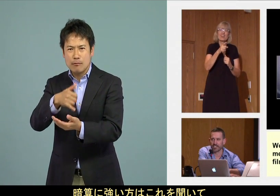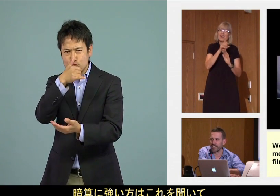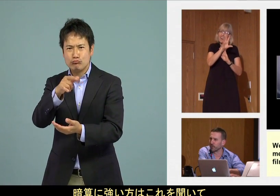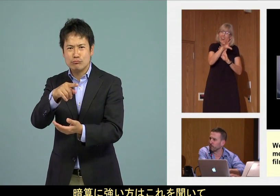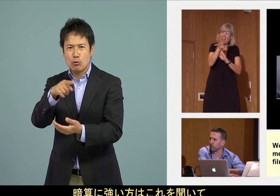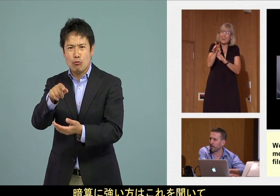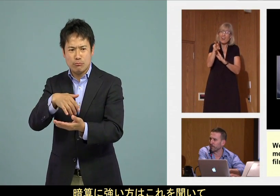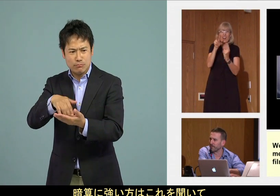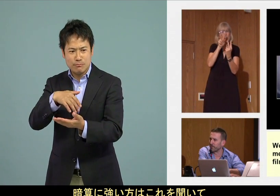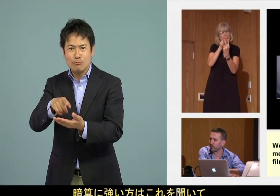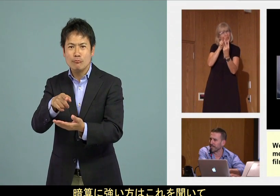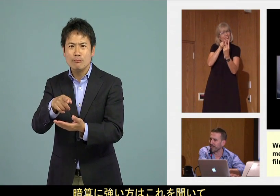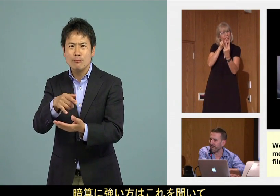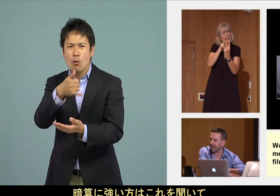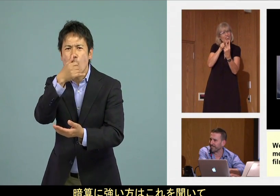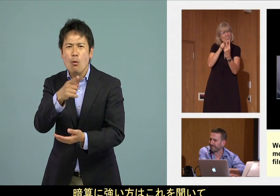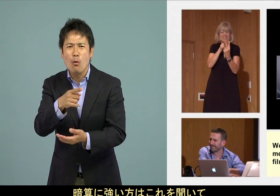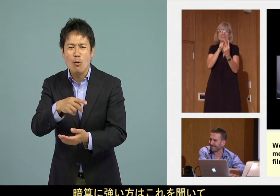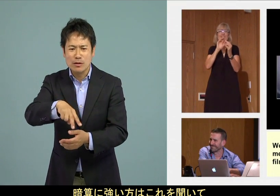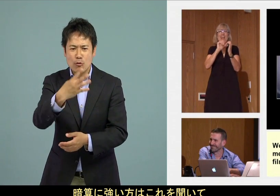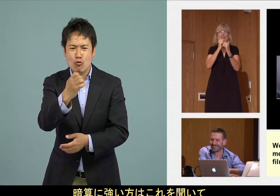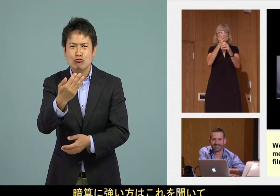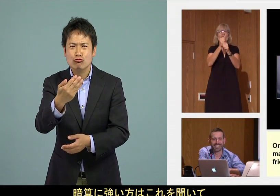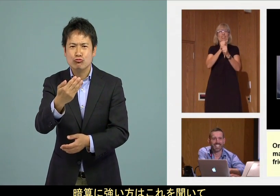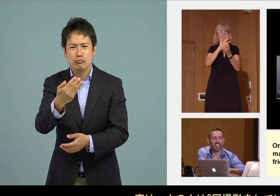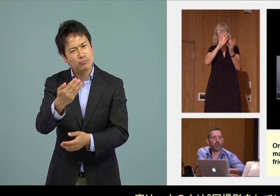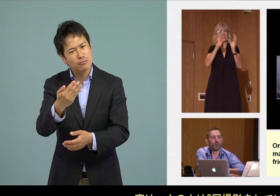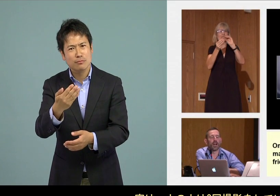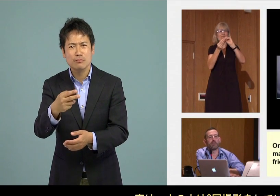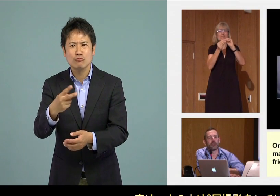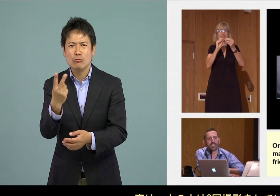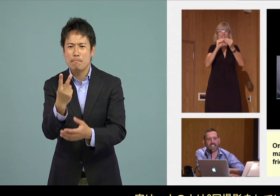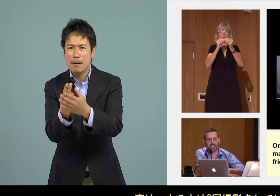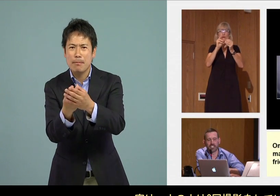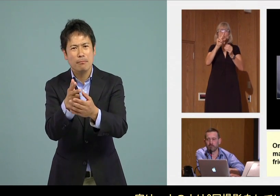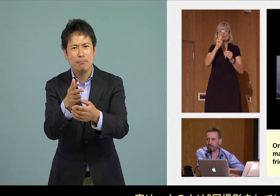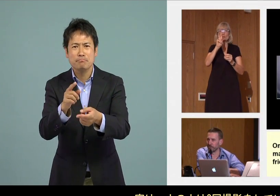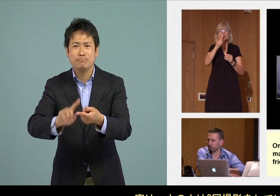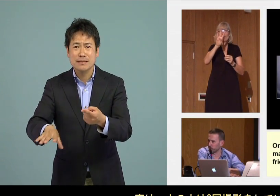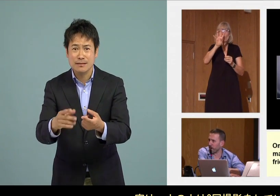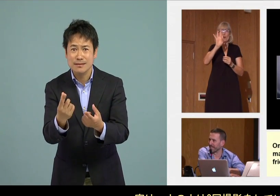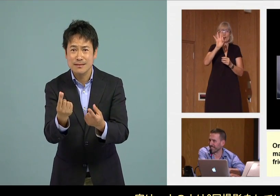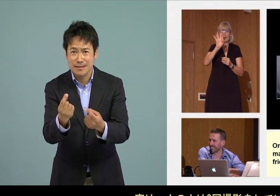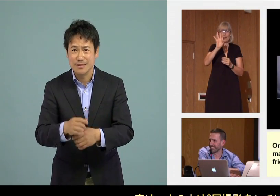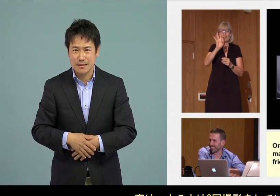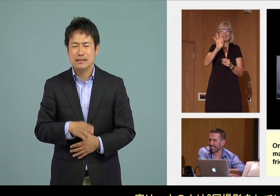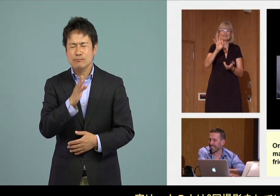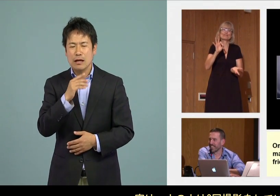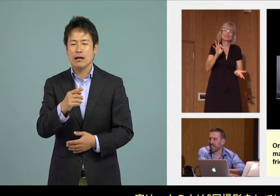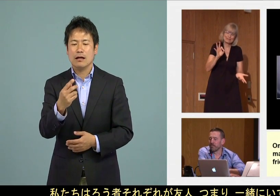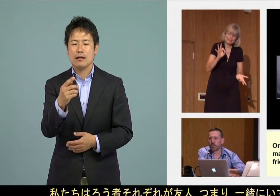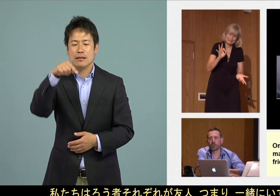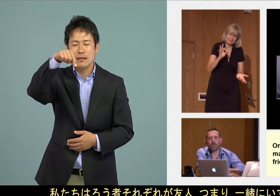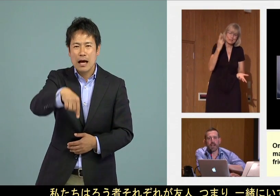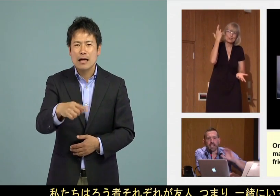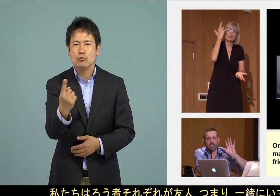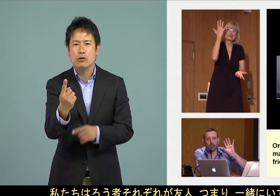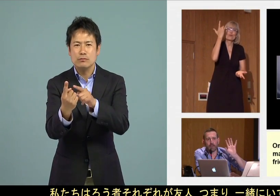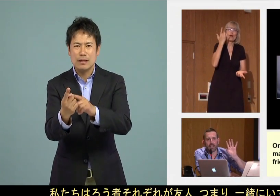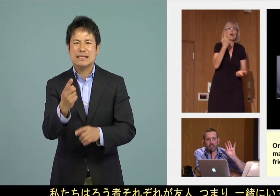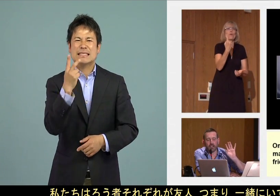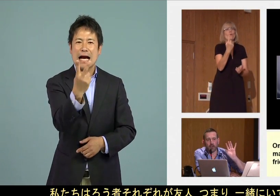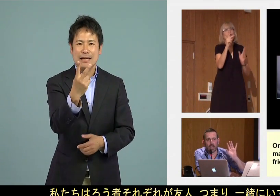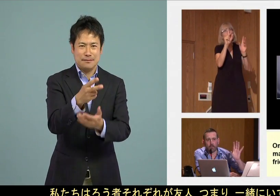that doesn't get you 249. One person actually was filmed twice, because we